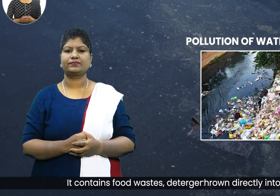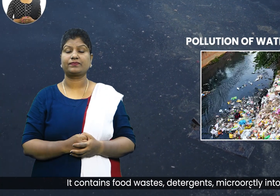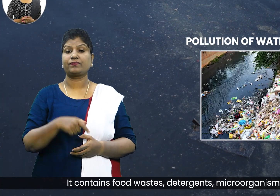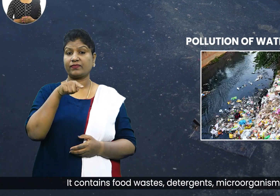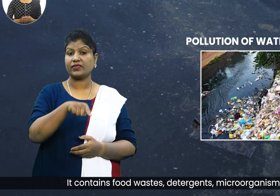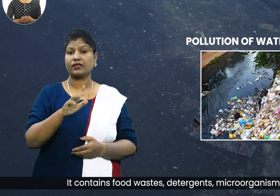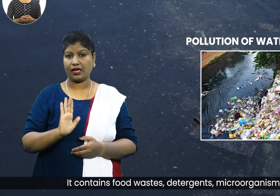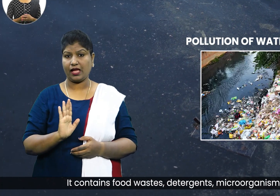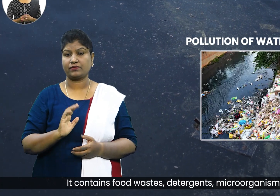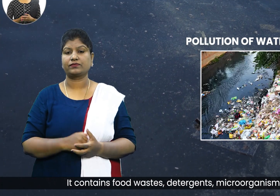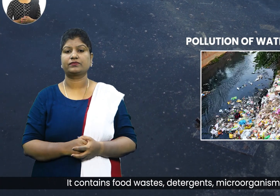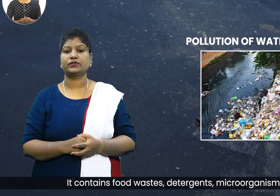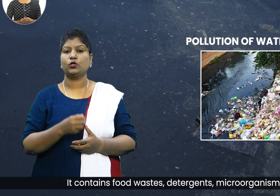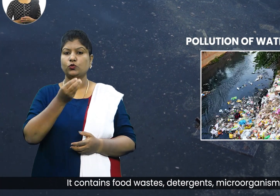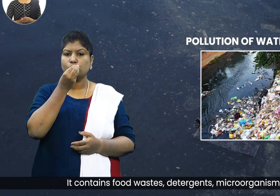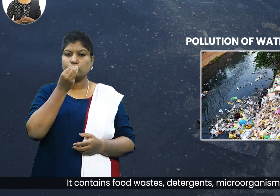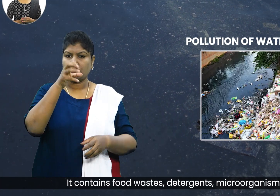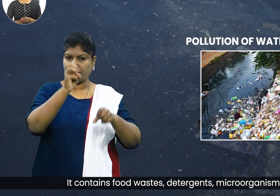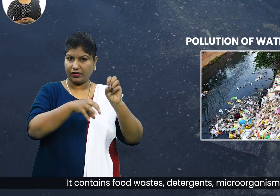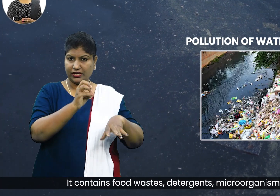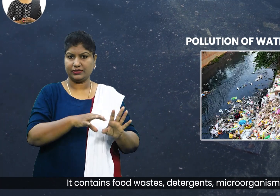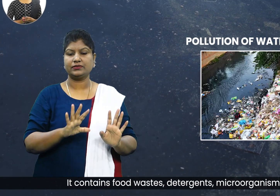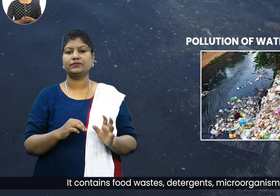It contains food wastes,